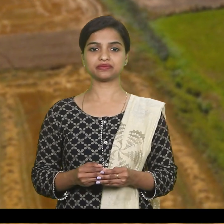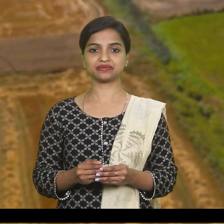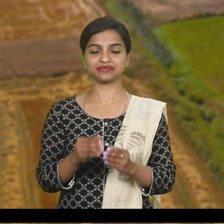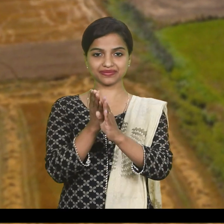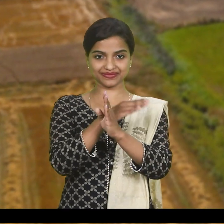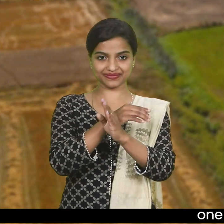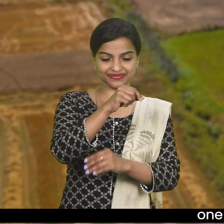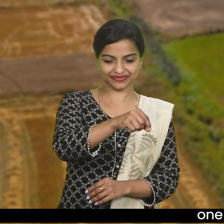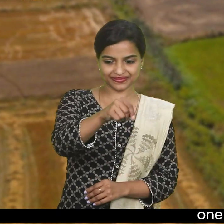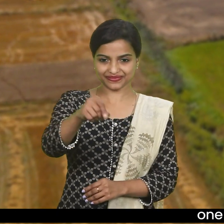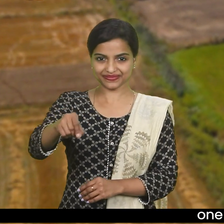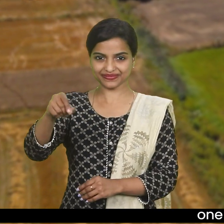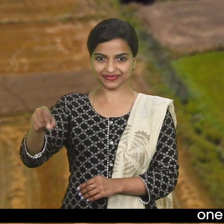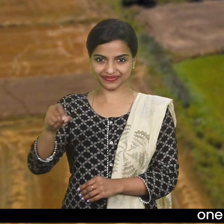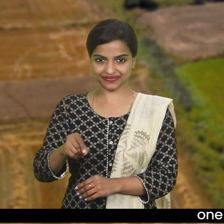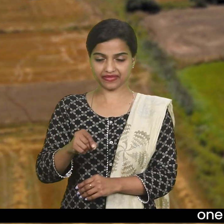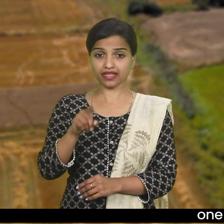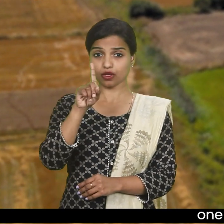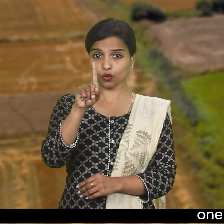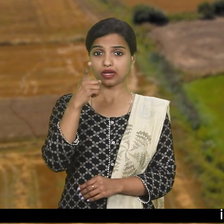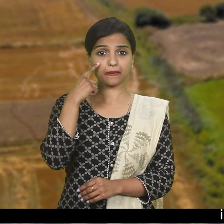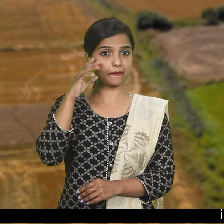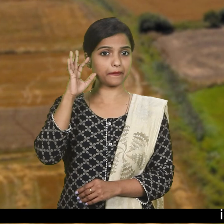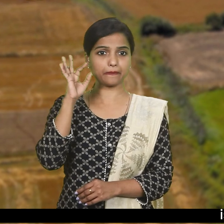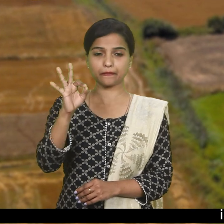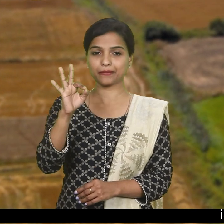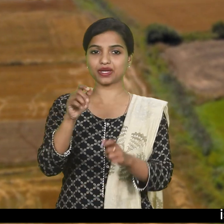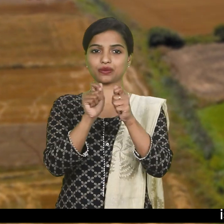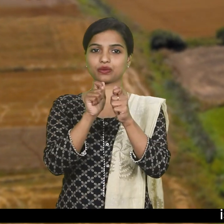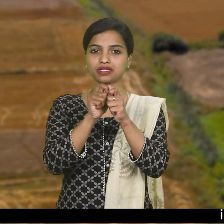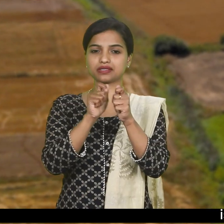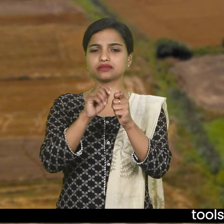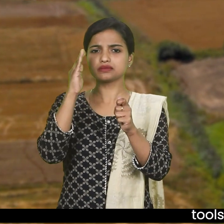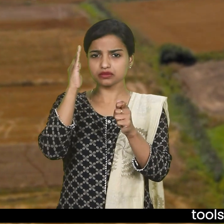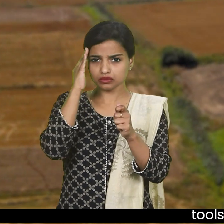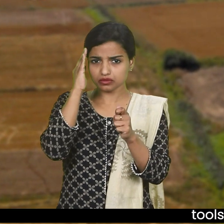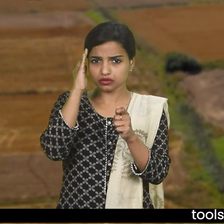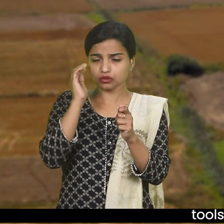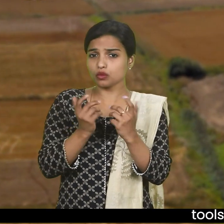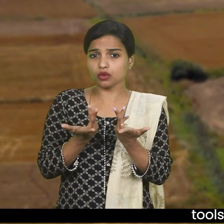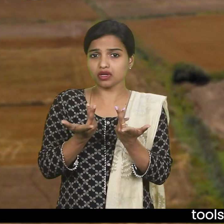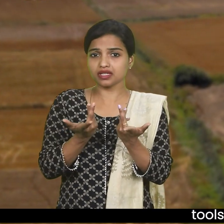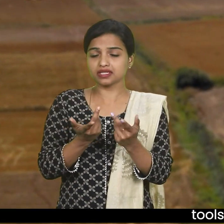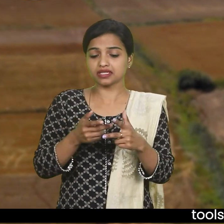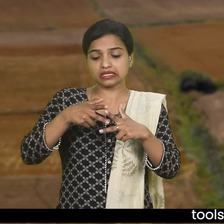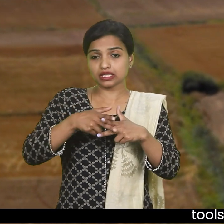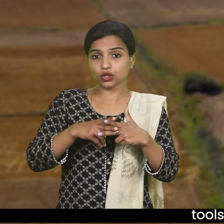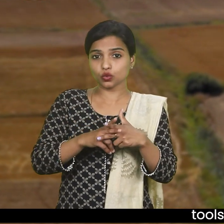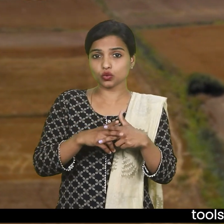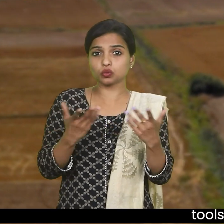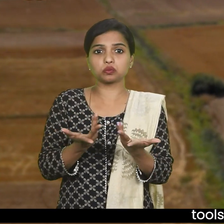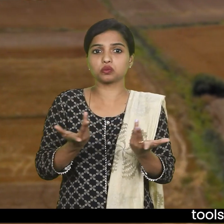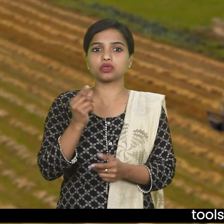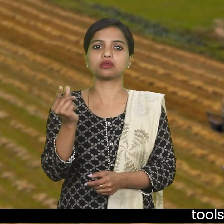Before sowing, one of the important tasks is to know about the tools used for sowing